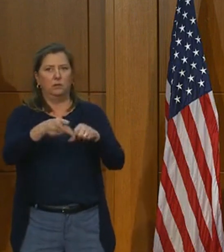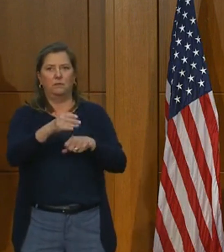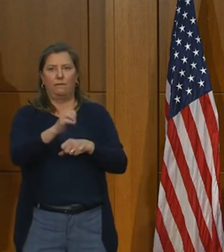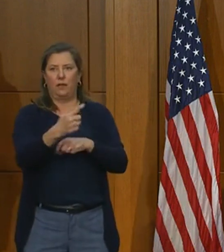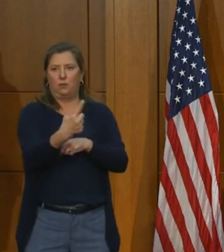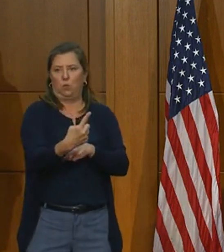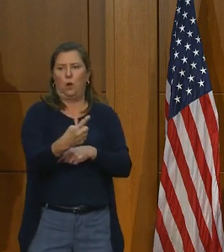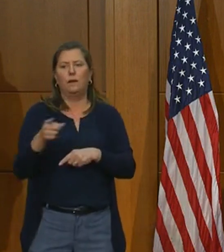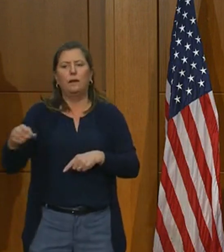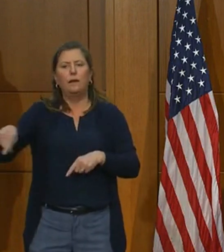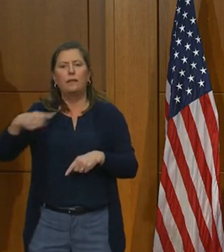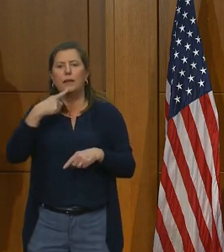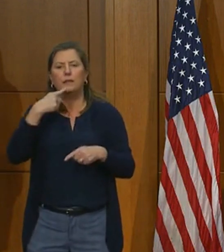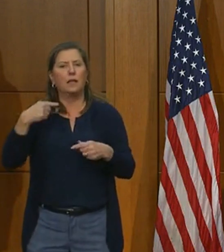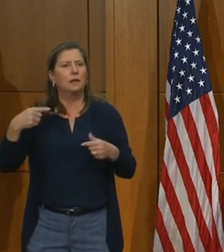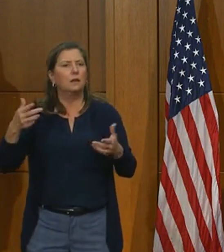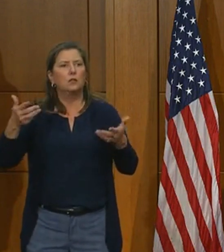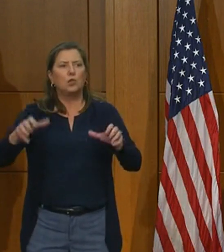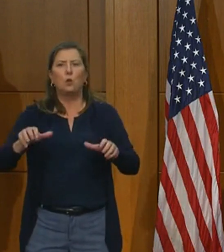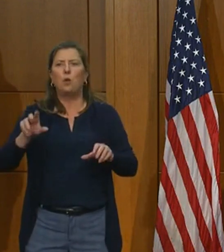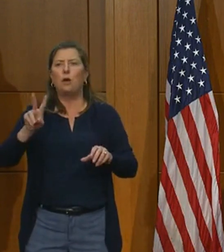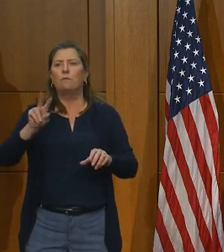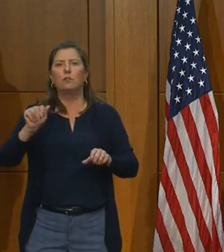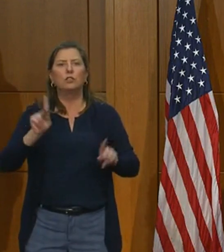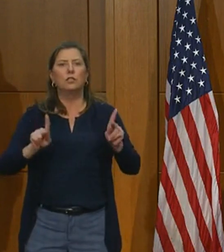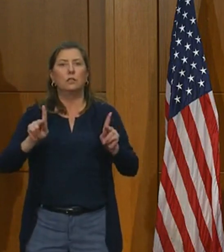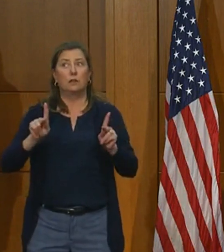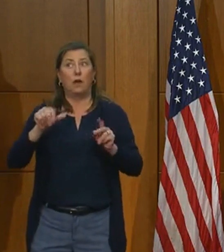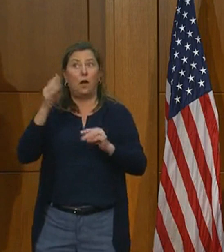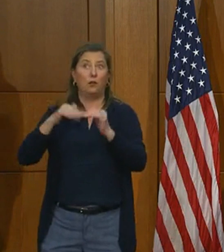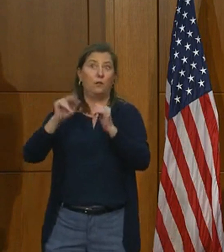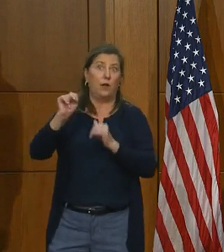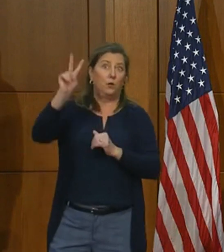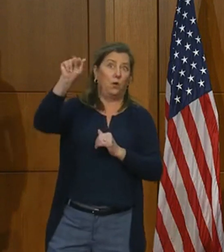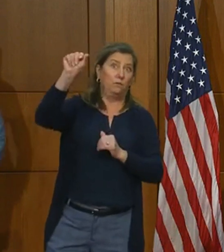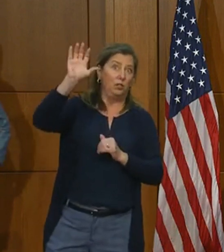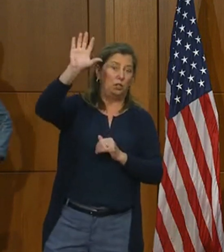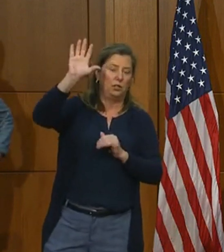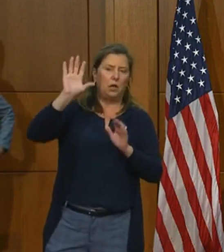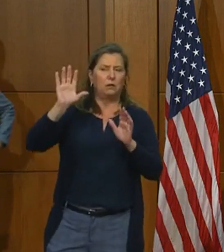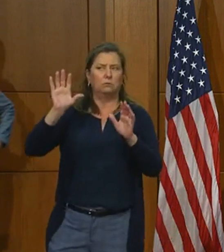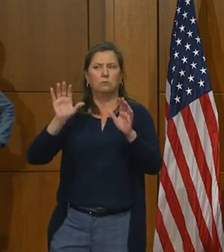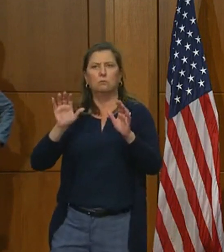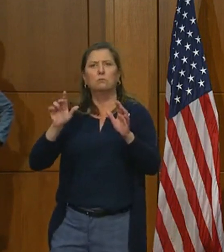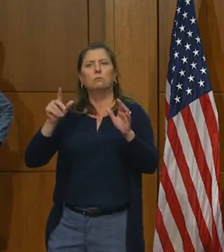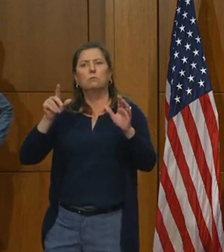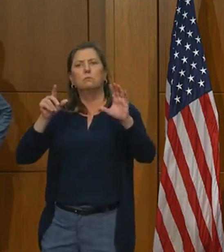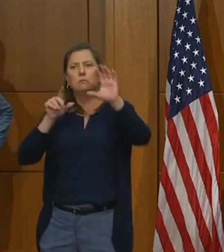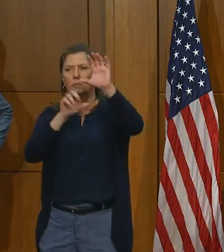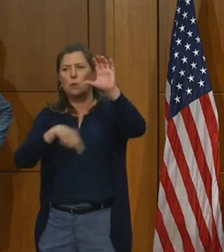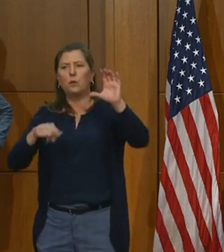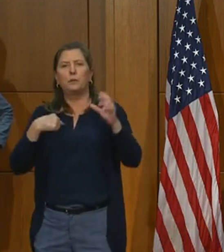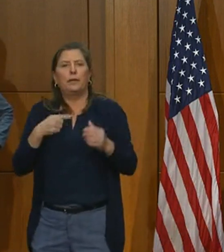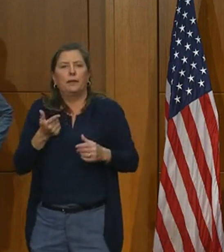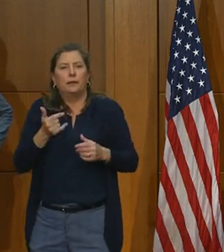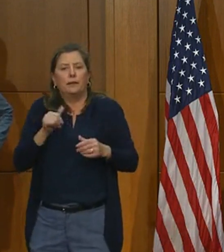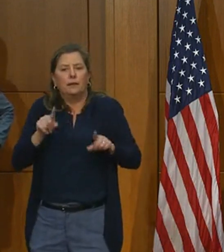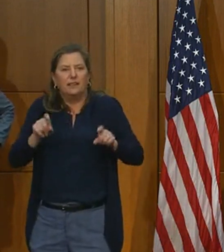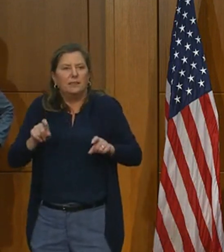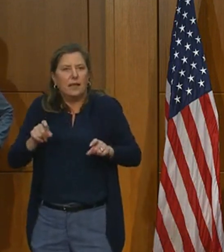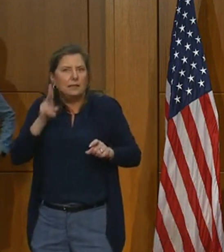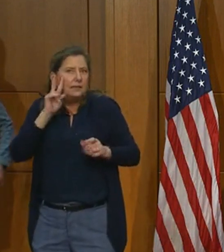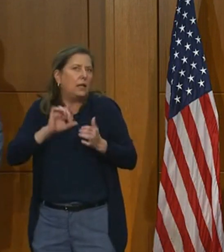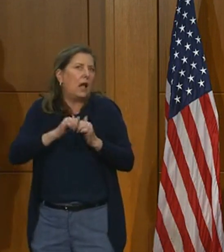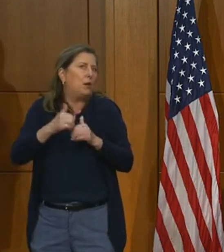made the statement that we do not want Virginians outside of Northern Virginia to be economic guinea pigs. They're concerned